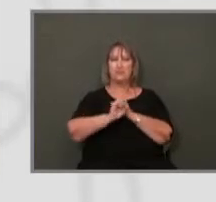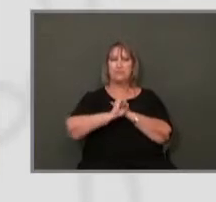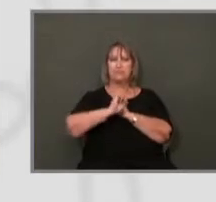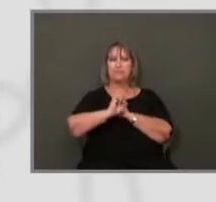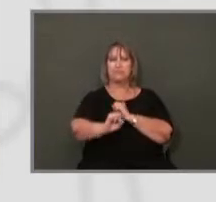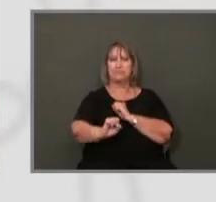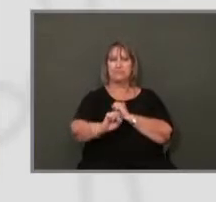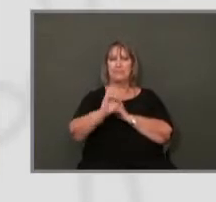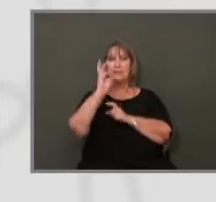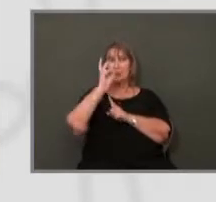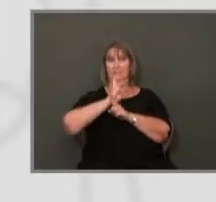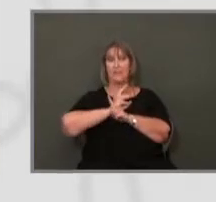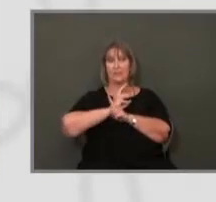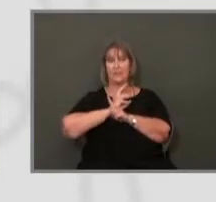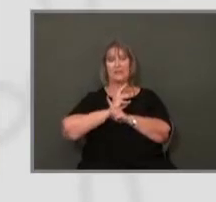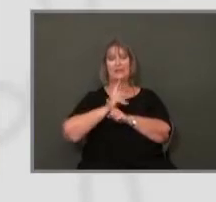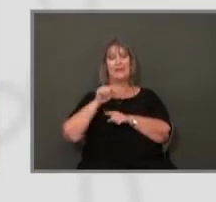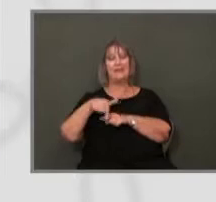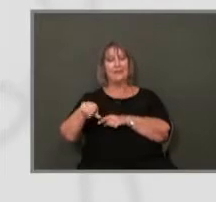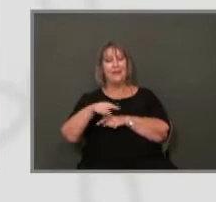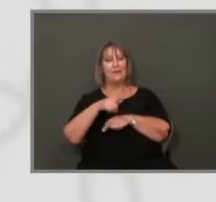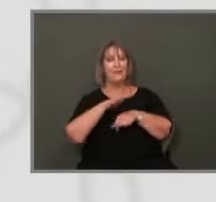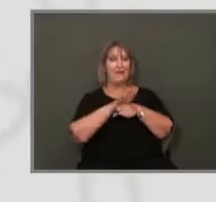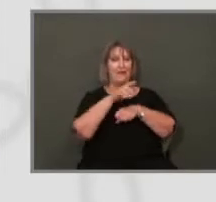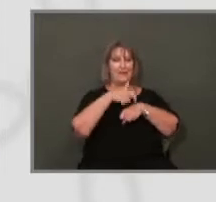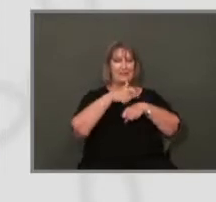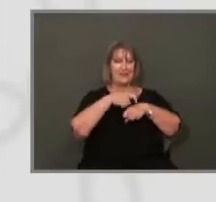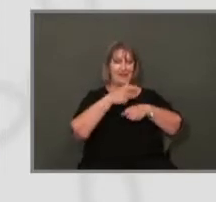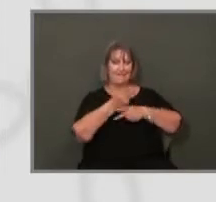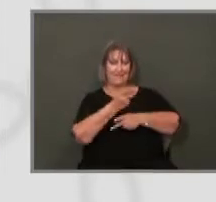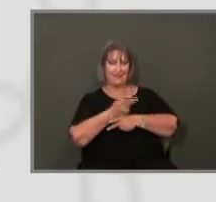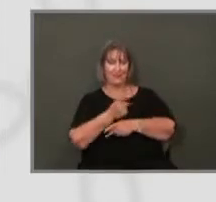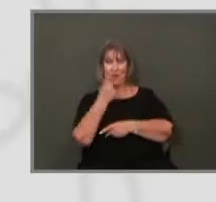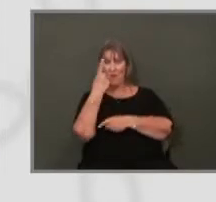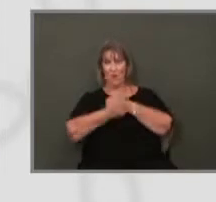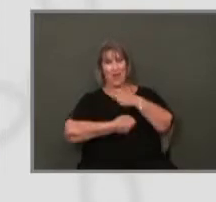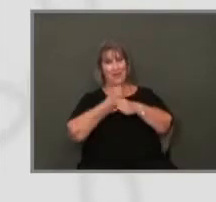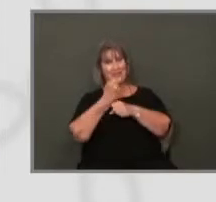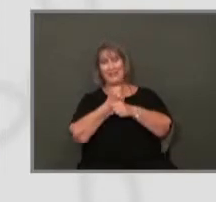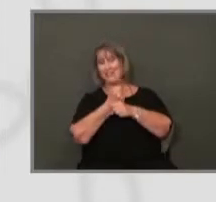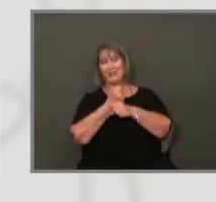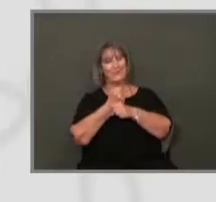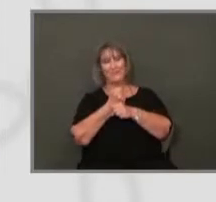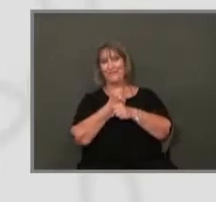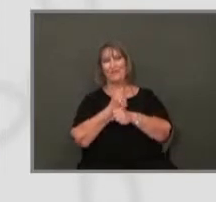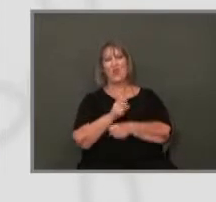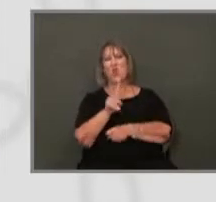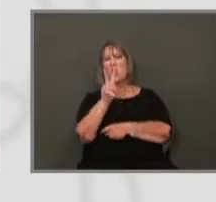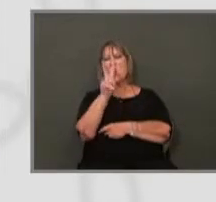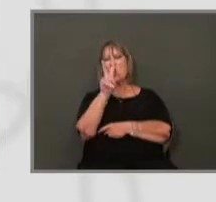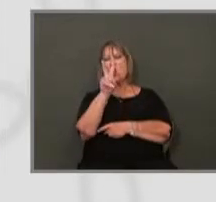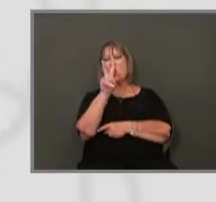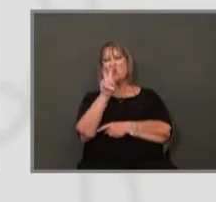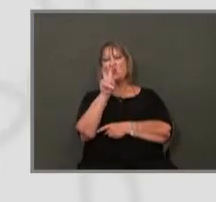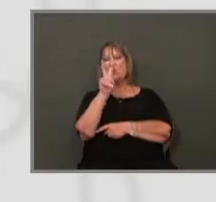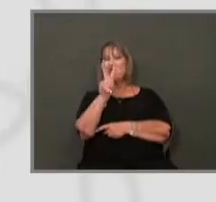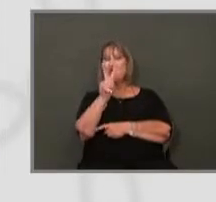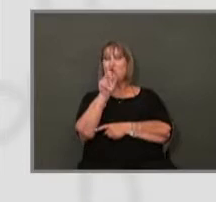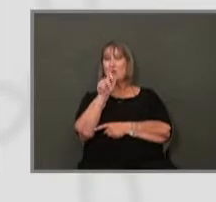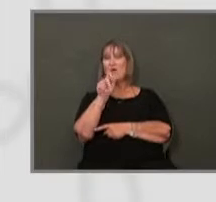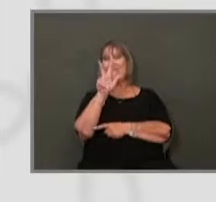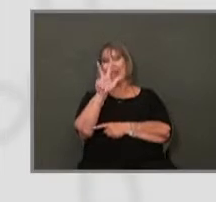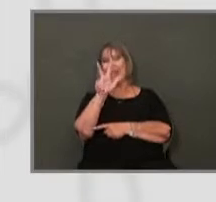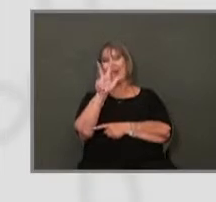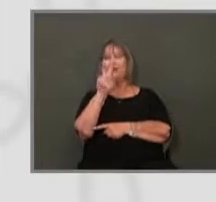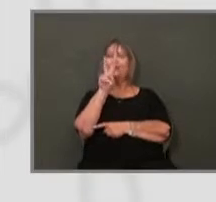with that long term, but to do that for a full year was almost $2.5 million. The